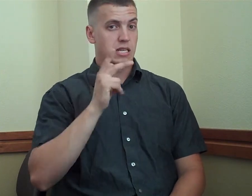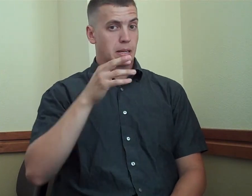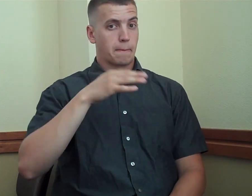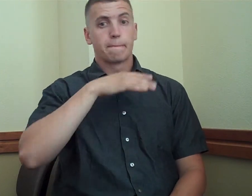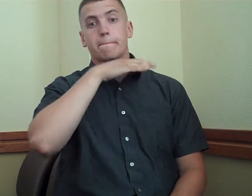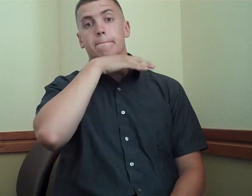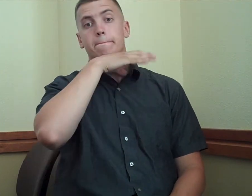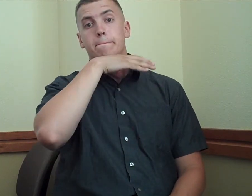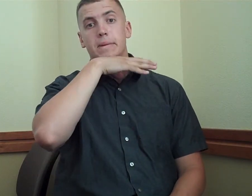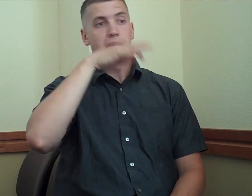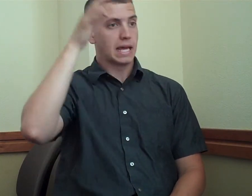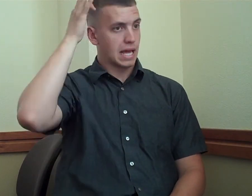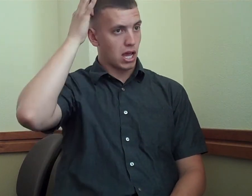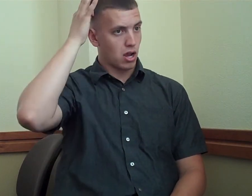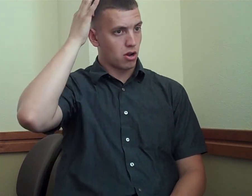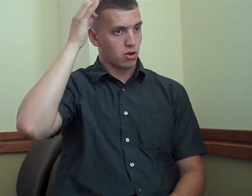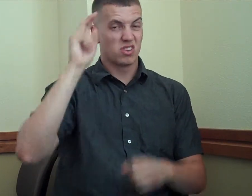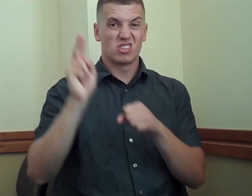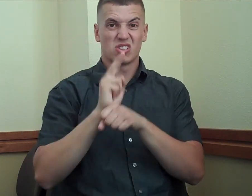as an improver of dough.